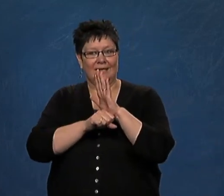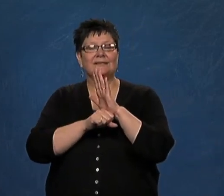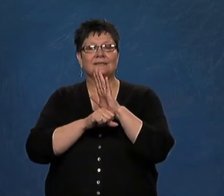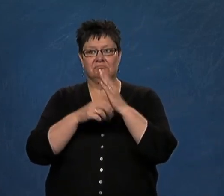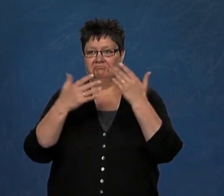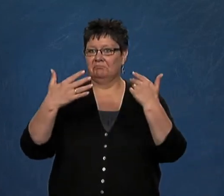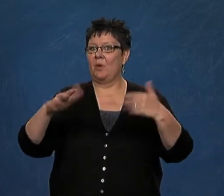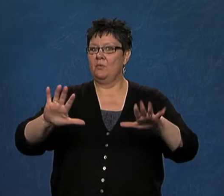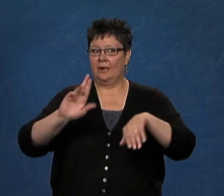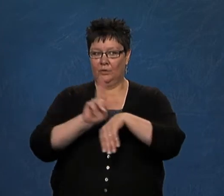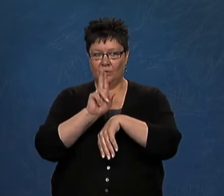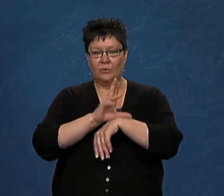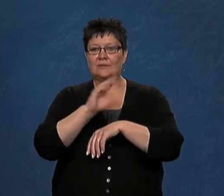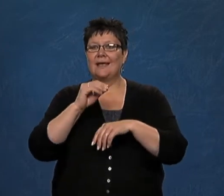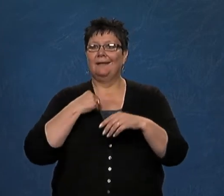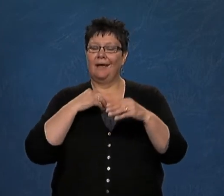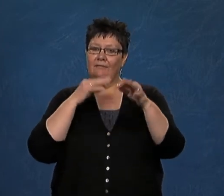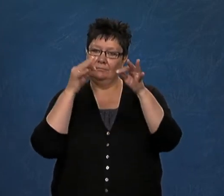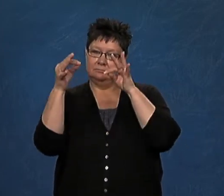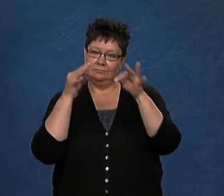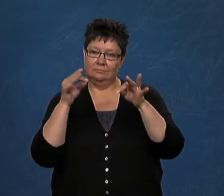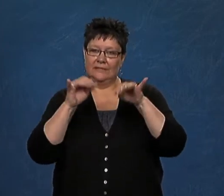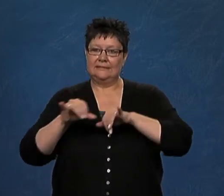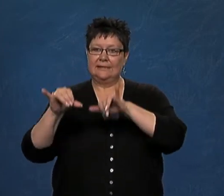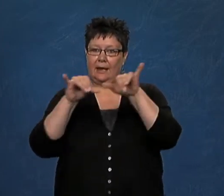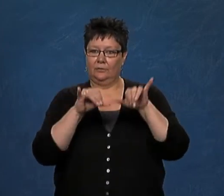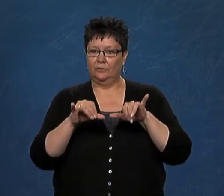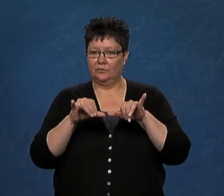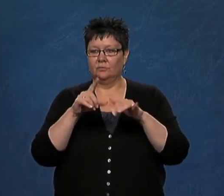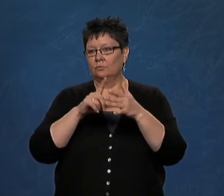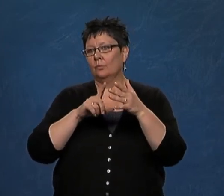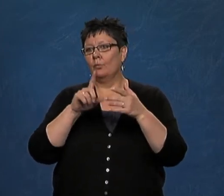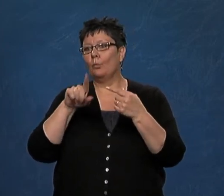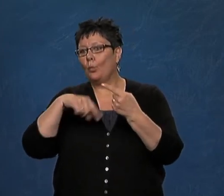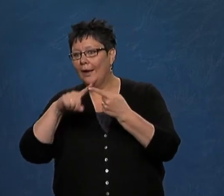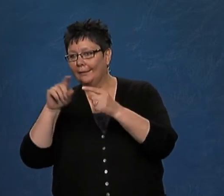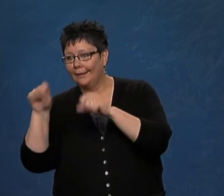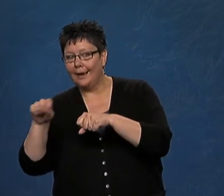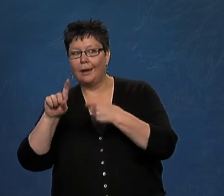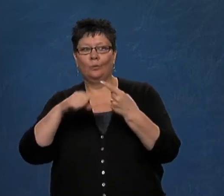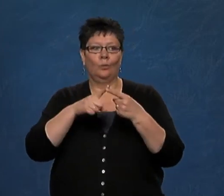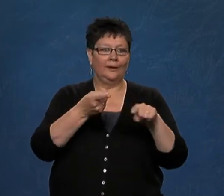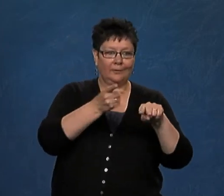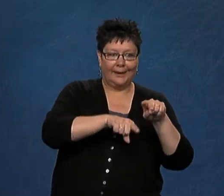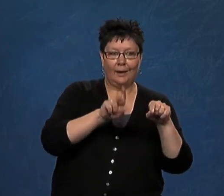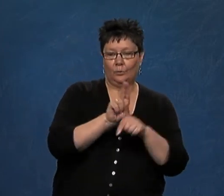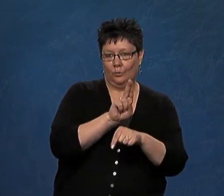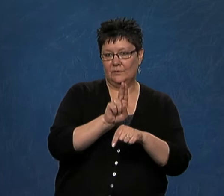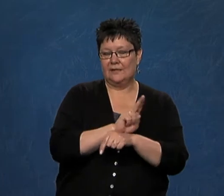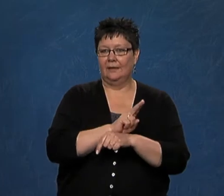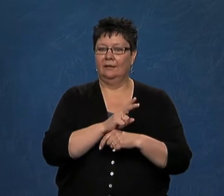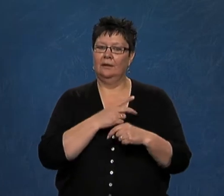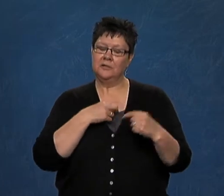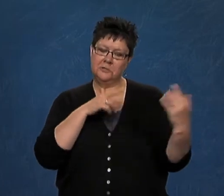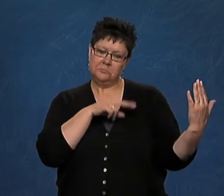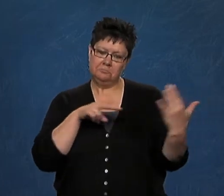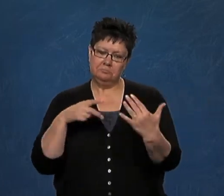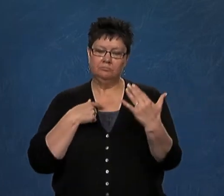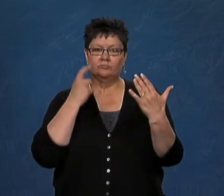Now, several states have already implemented this process, and I've already explained when you should use it and